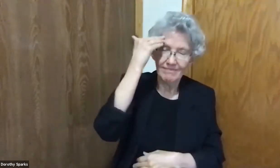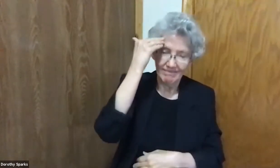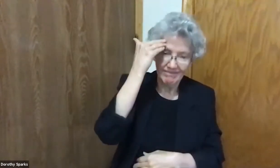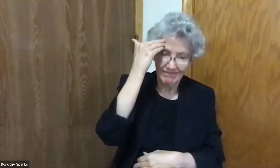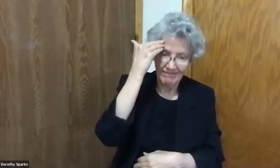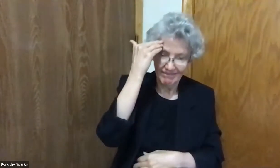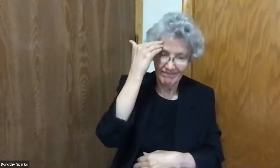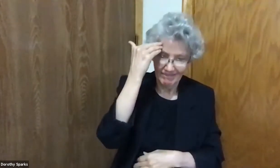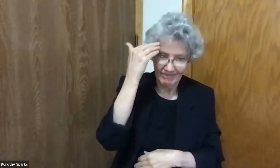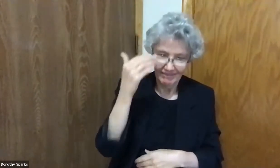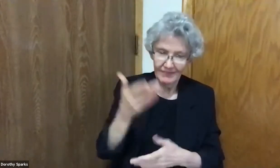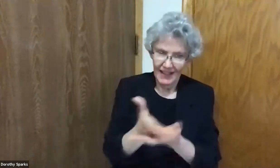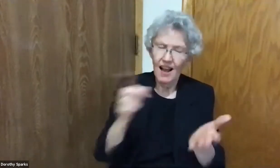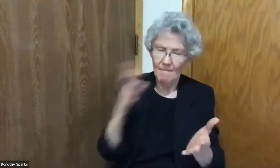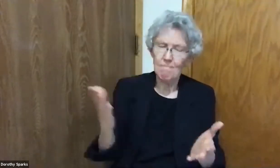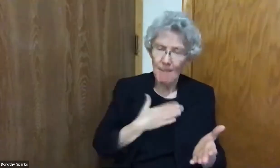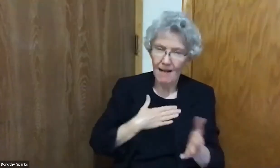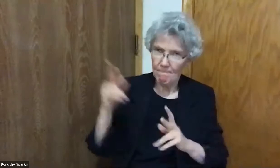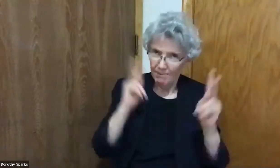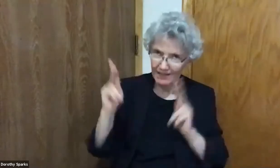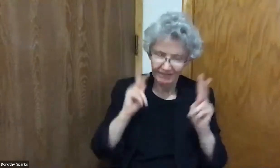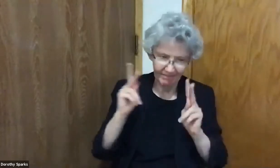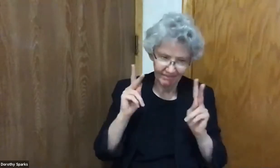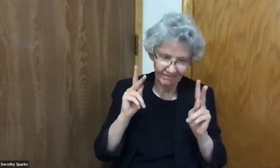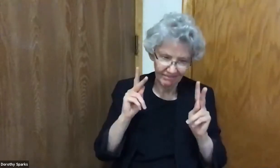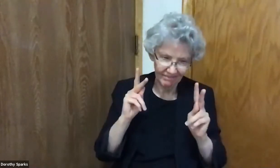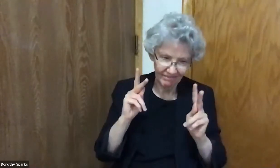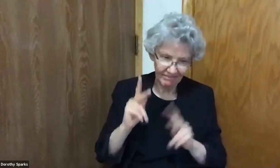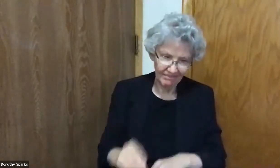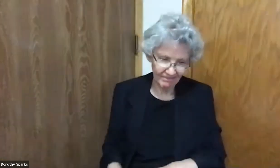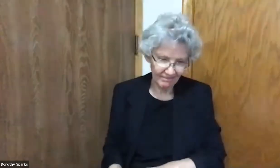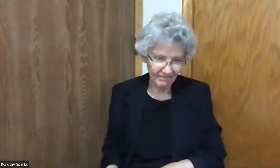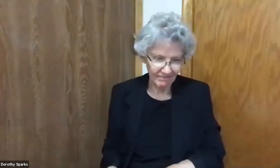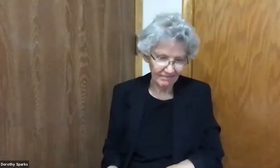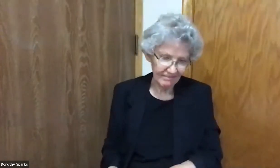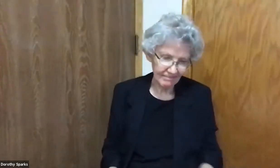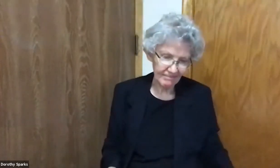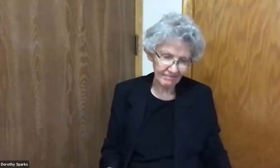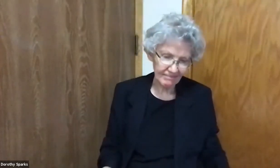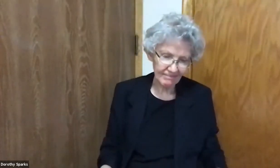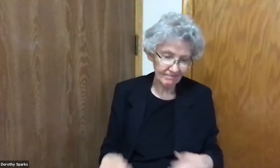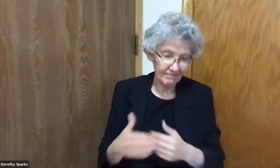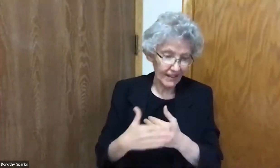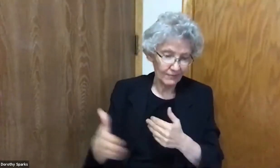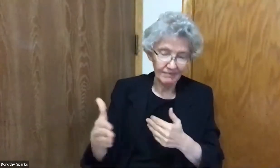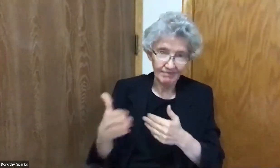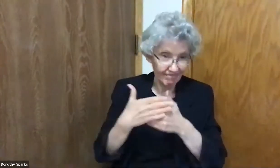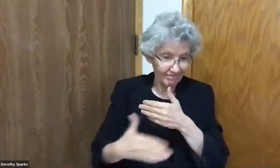on their hearts and minds. I will be their God, and they will be my people.